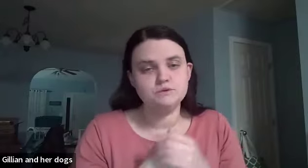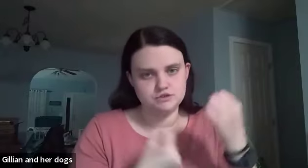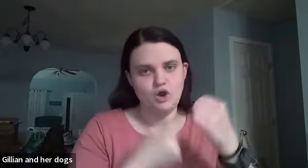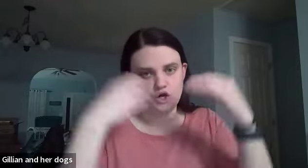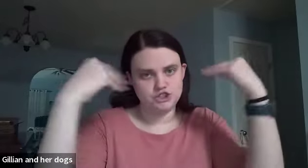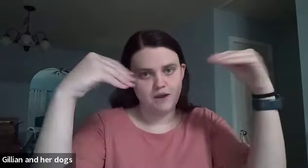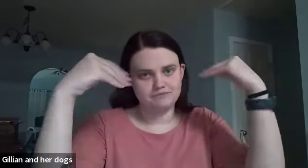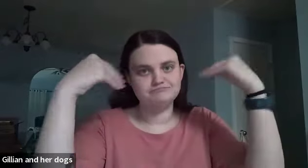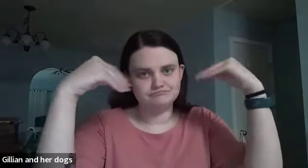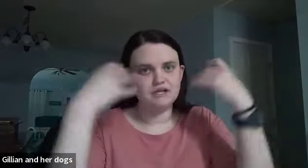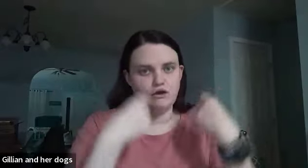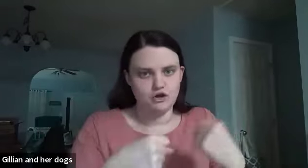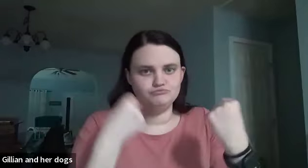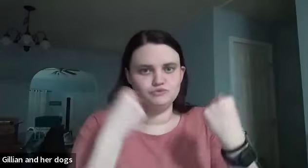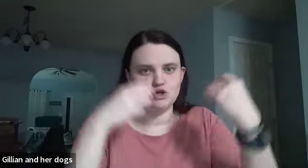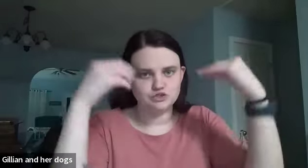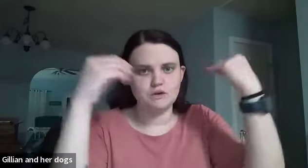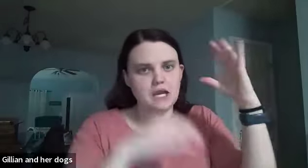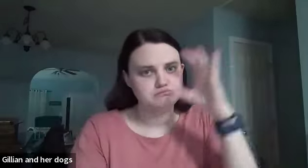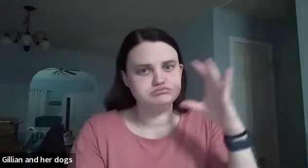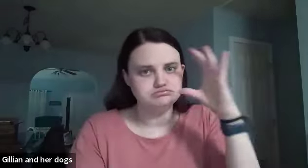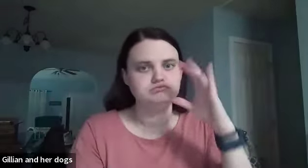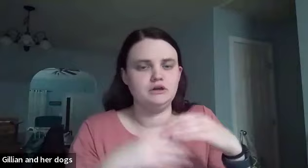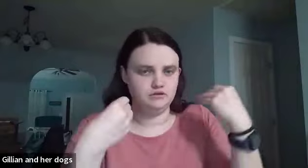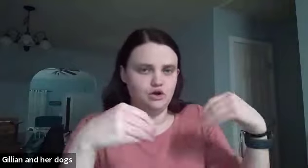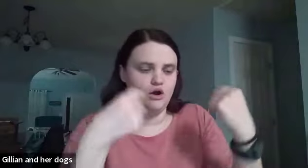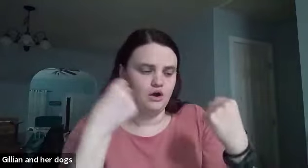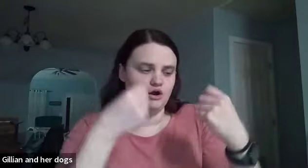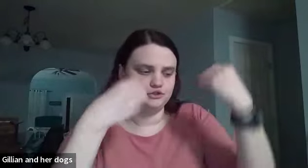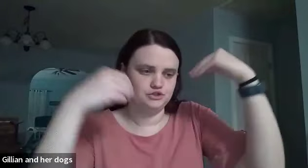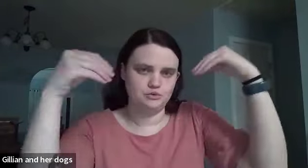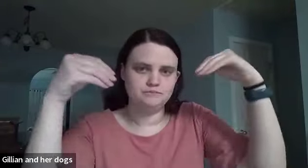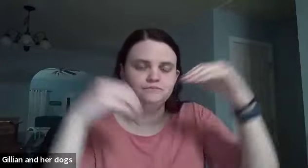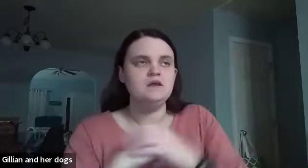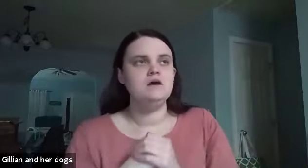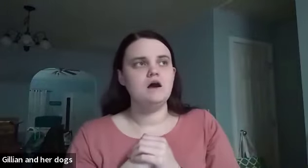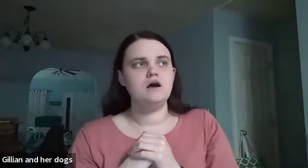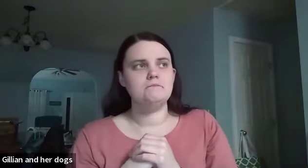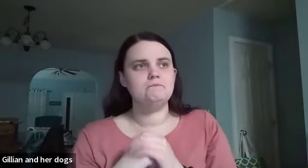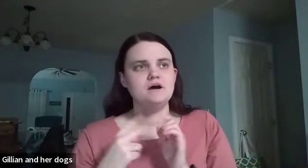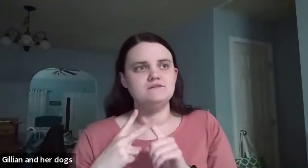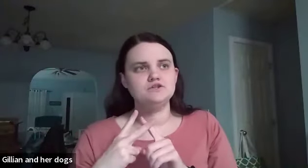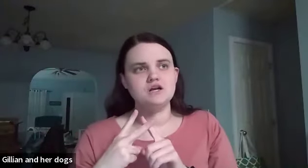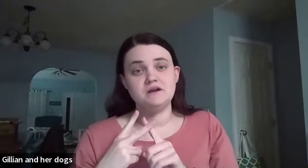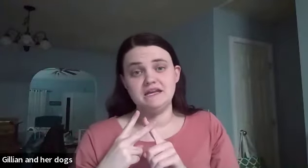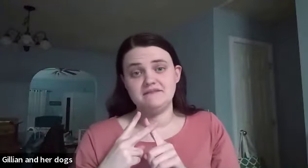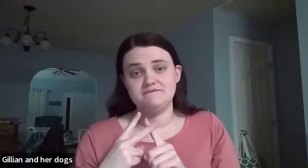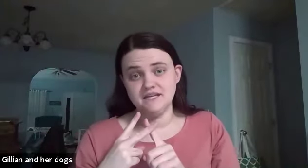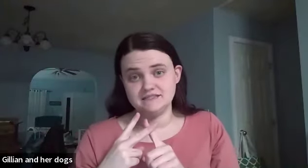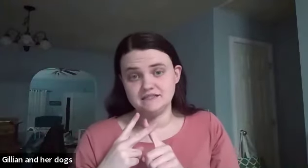would do car shop, like car store, like a looking car store. But if you're talking about getting it fixed,